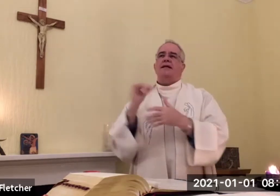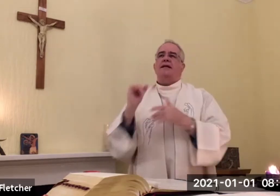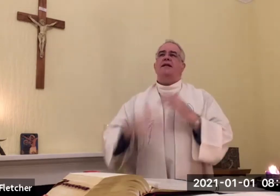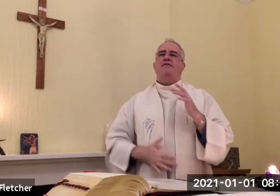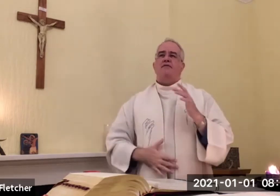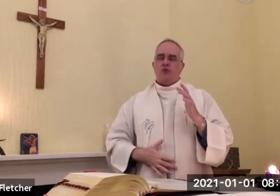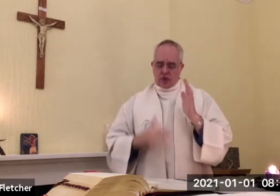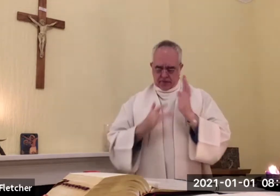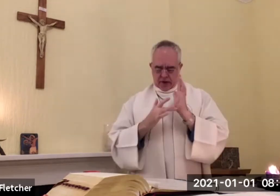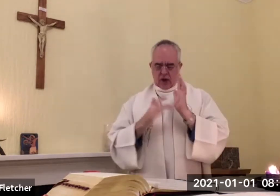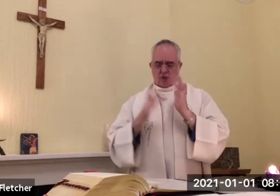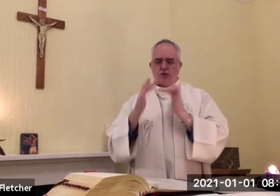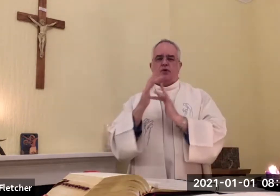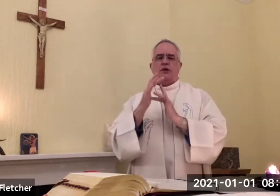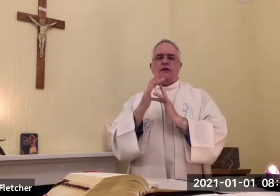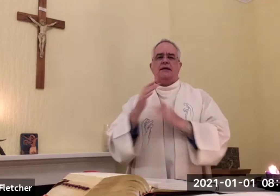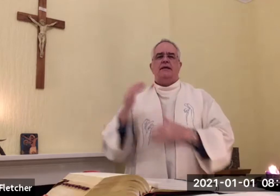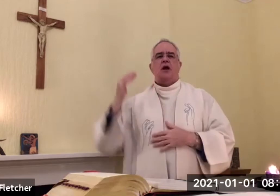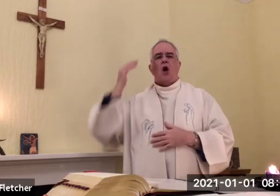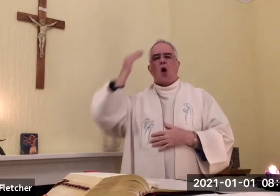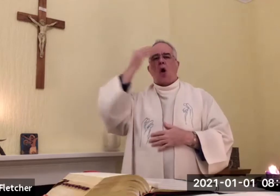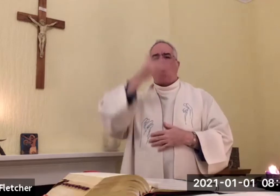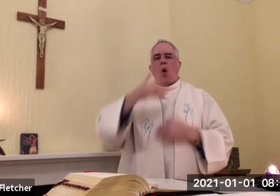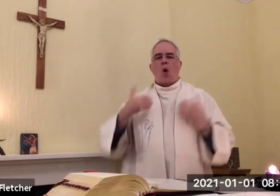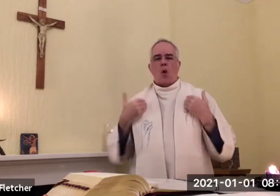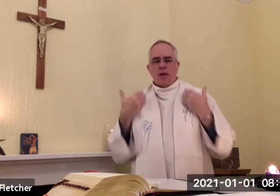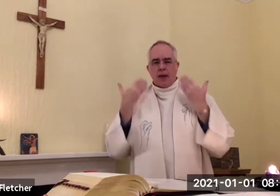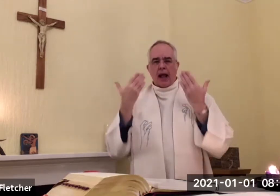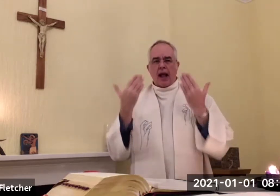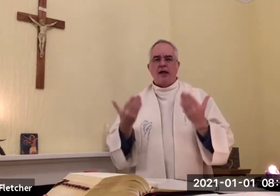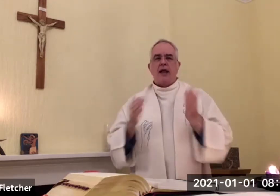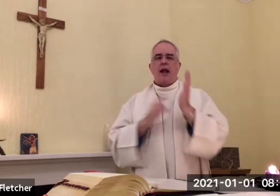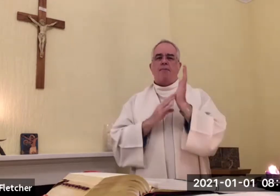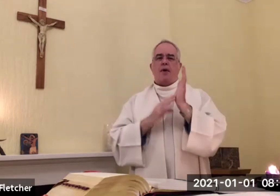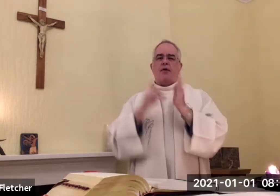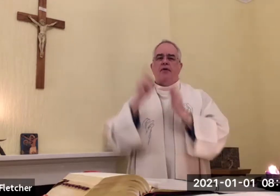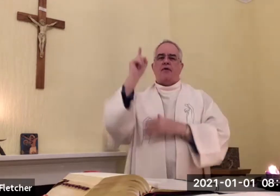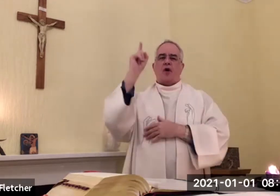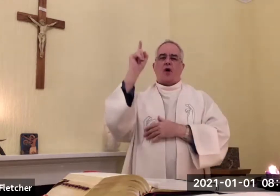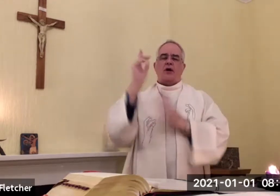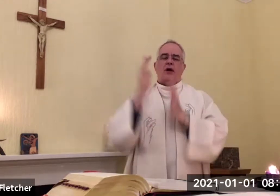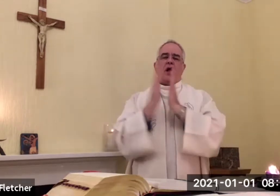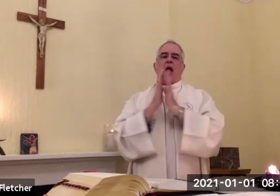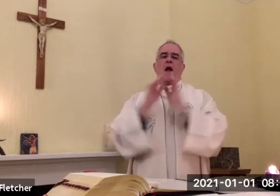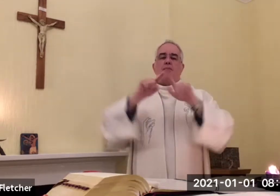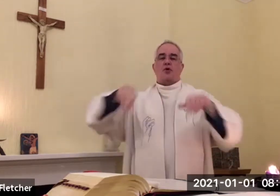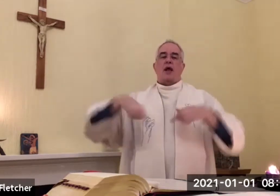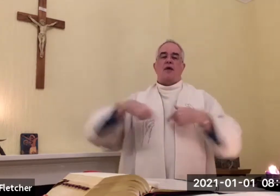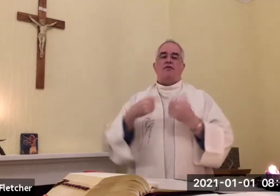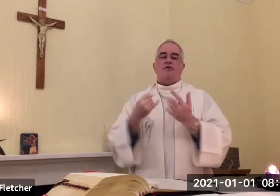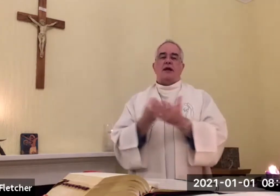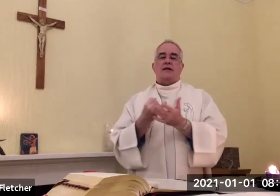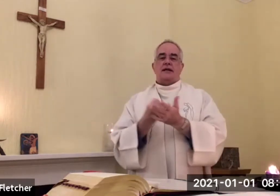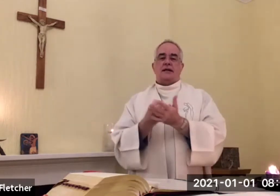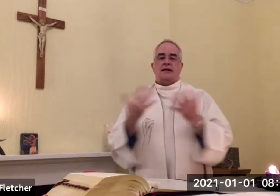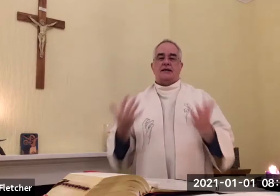is the fruit of thy womb, Jesus. Holy Mary, Mother of God, pray for us sinners